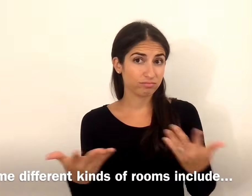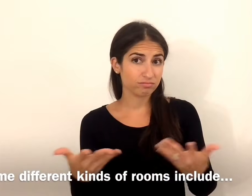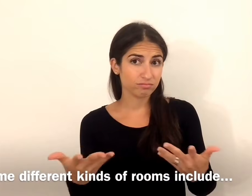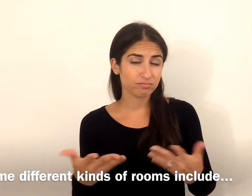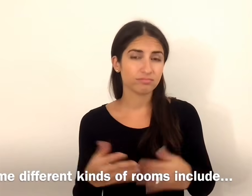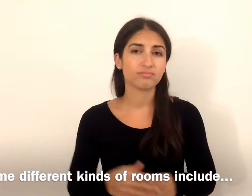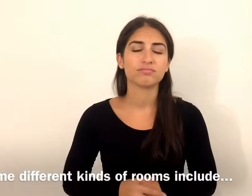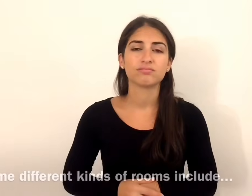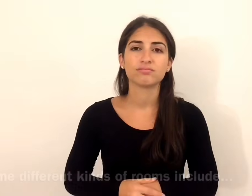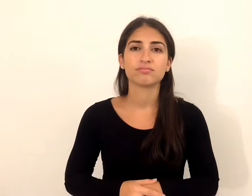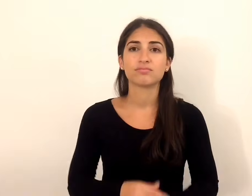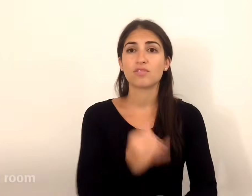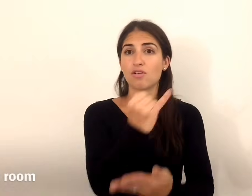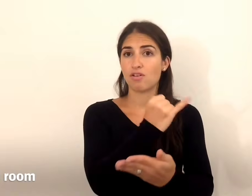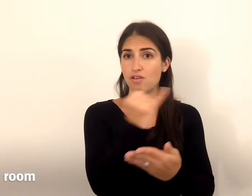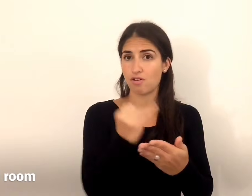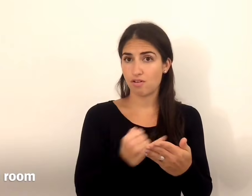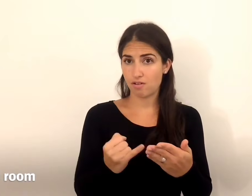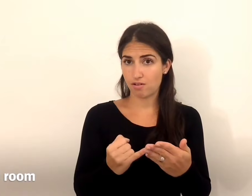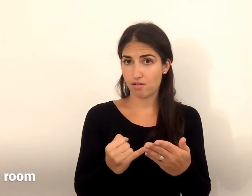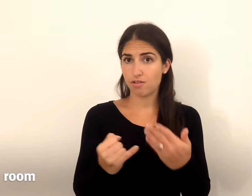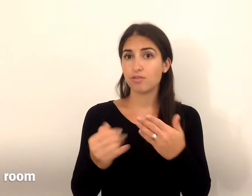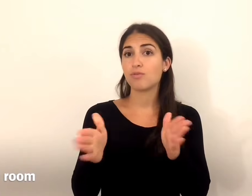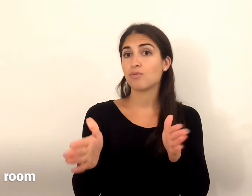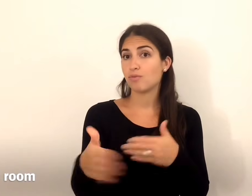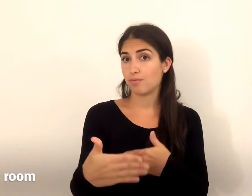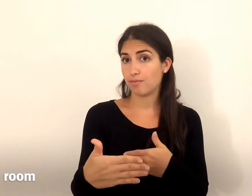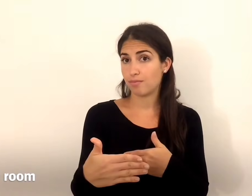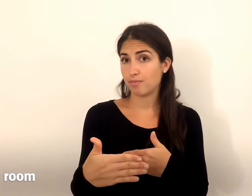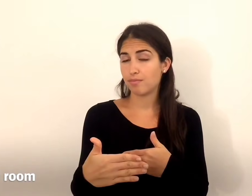What kind of rooms are there? It's art room,